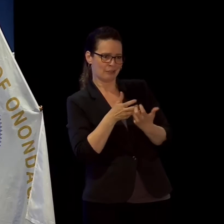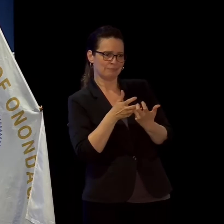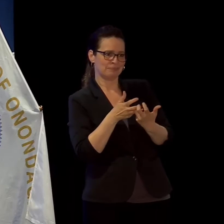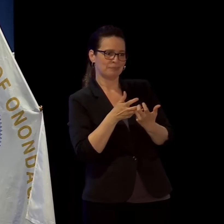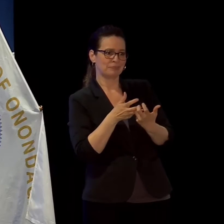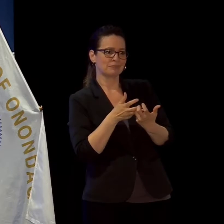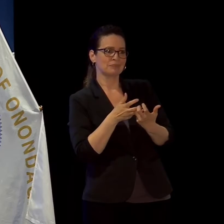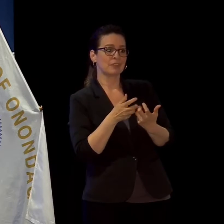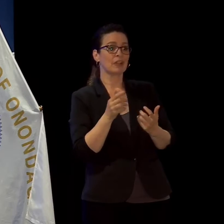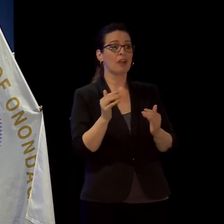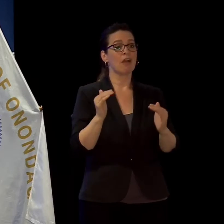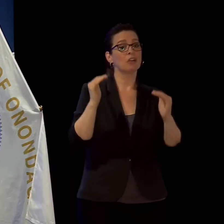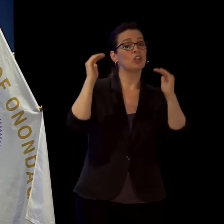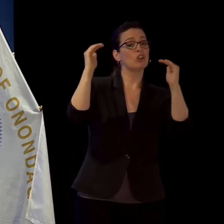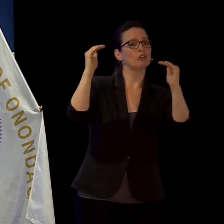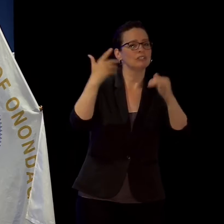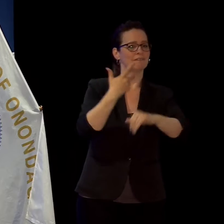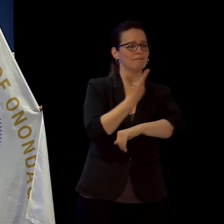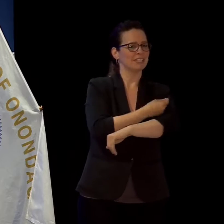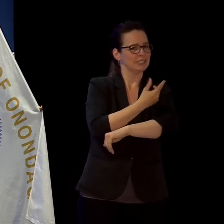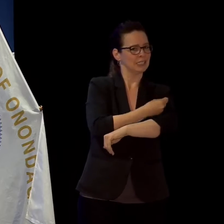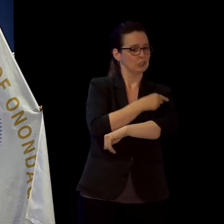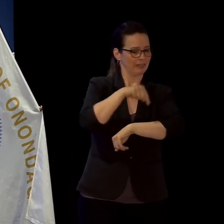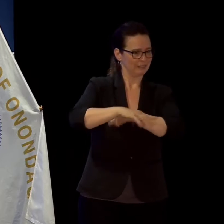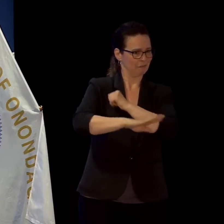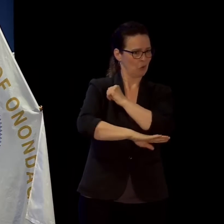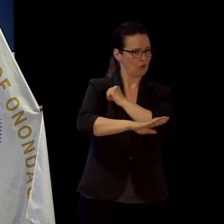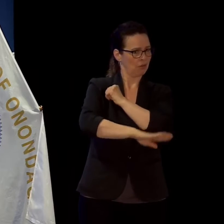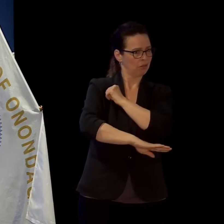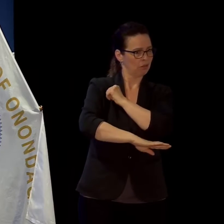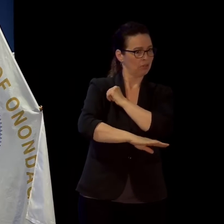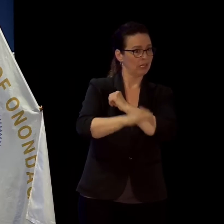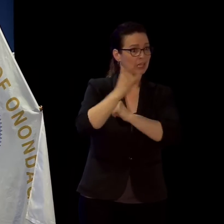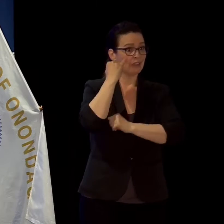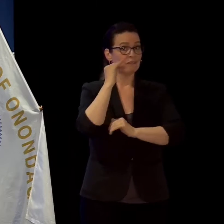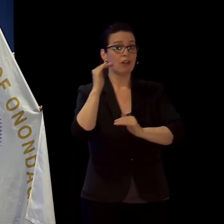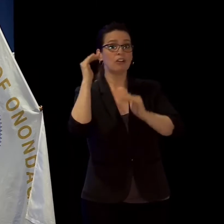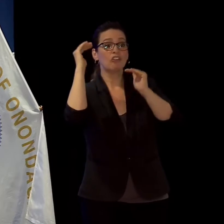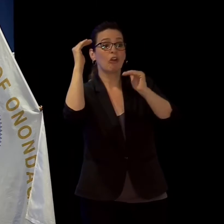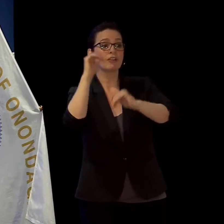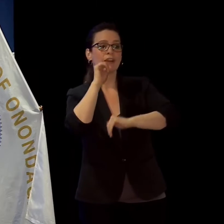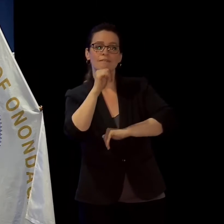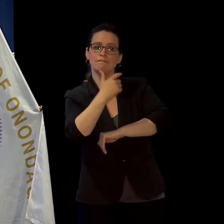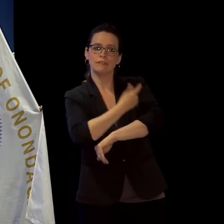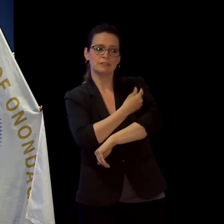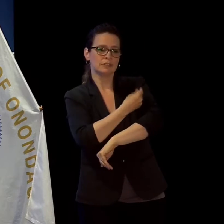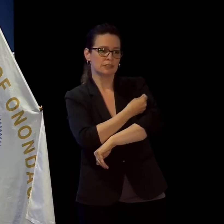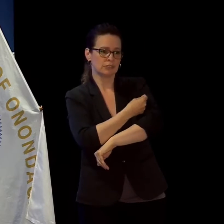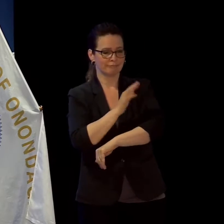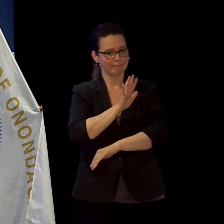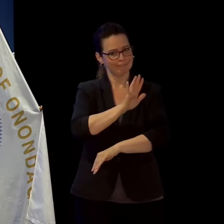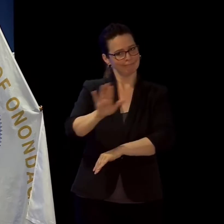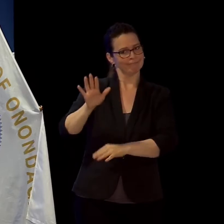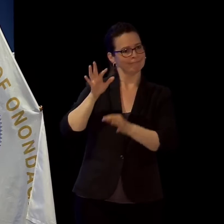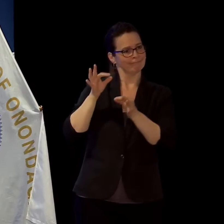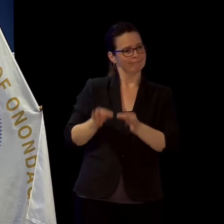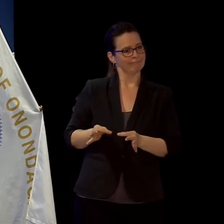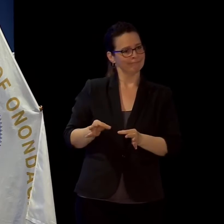vaccinated. And if the adults haven't been vaccinated, it's because they chose not to be vaccinated. So that's not an excuse for that adult why they shouldn't be at